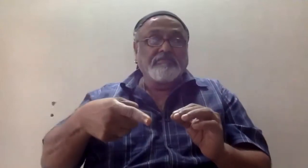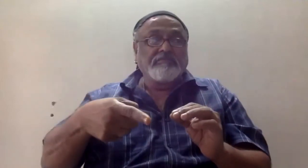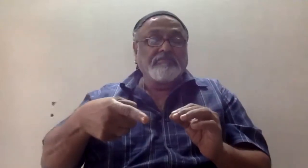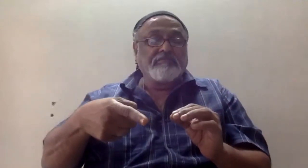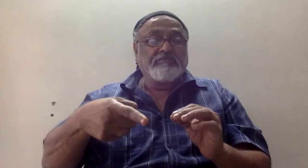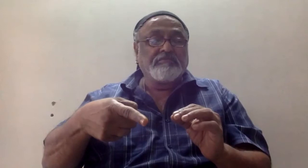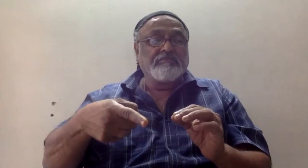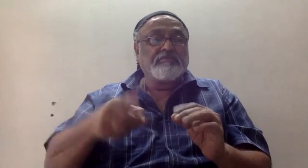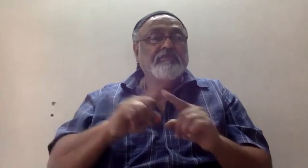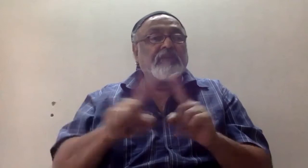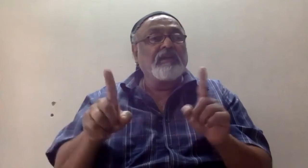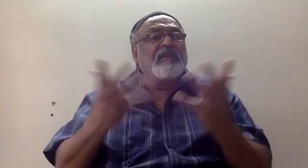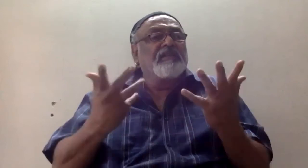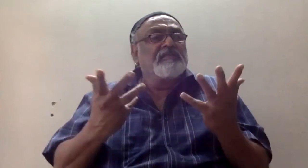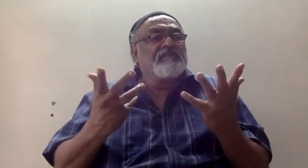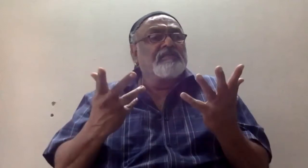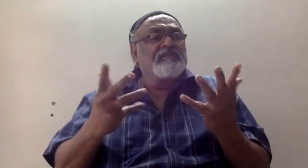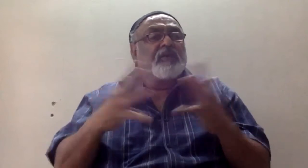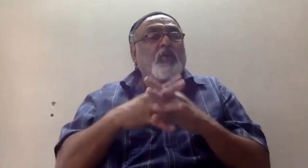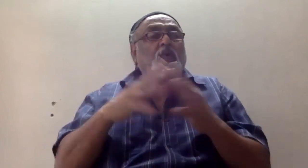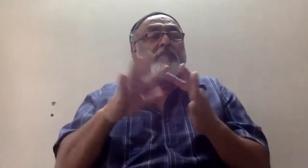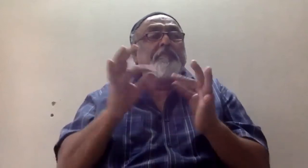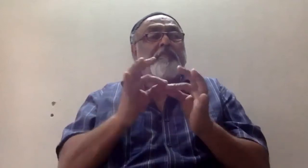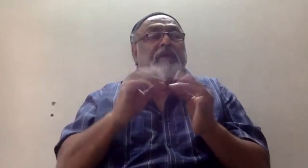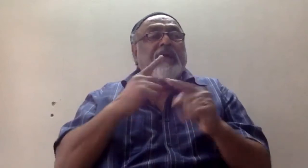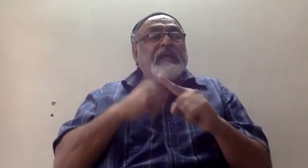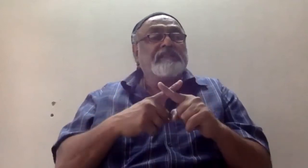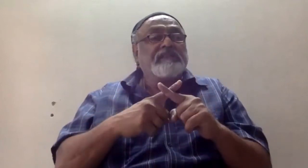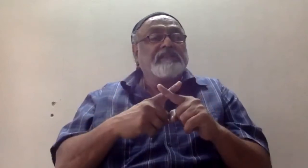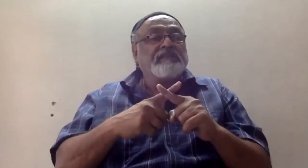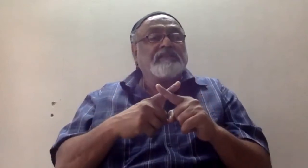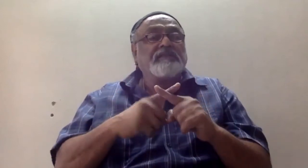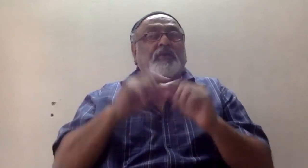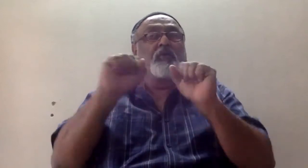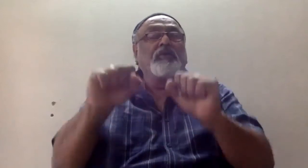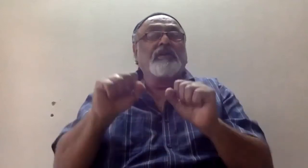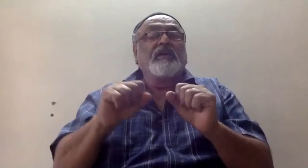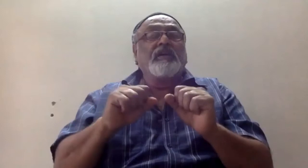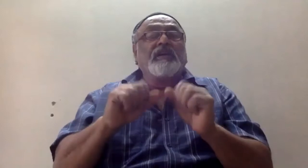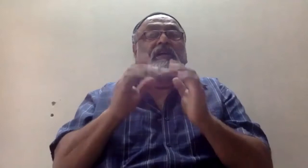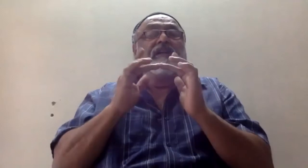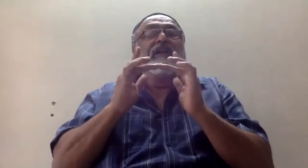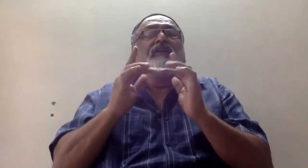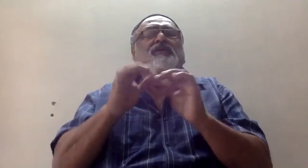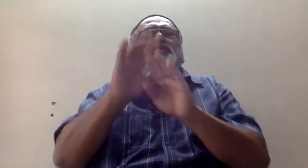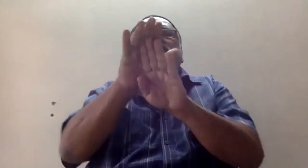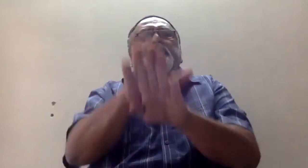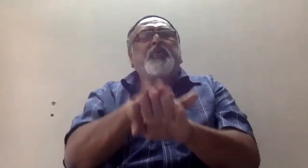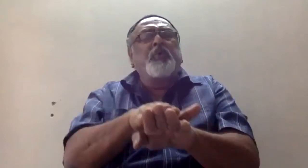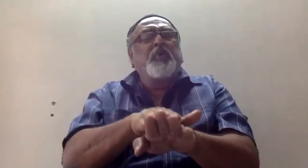But the WebEx system, the internet speed was so slow, or I don't know what problem